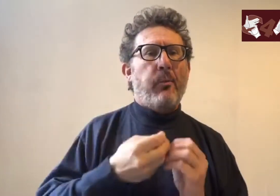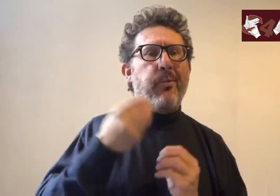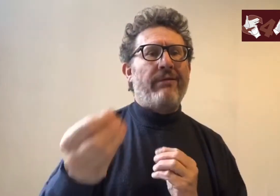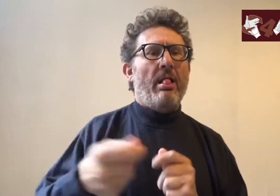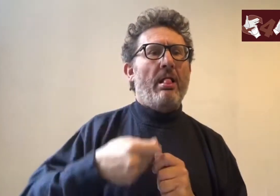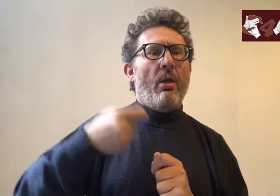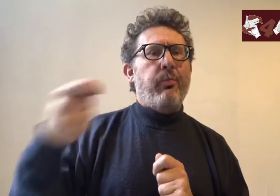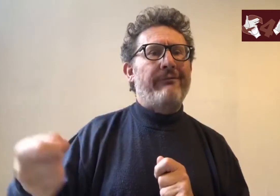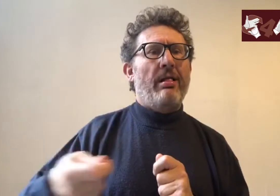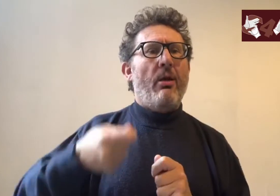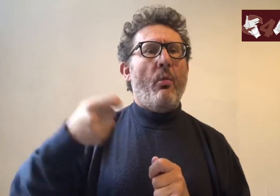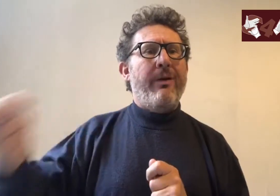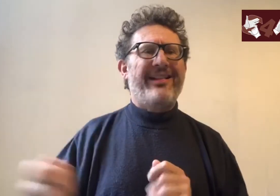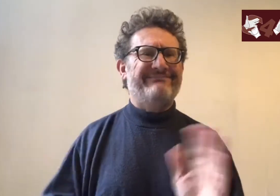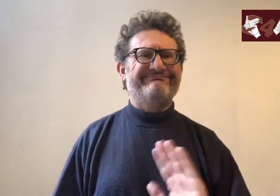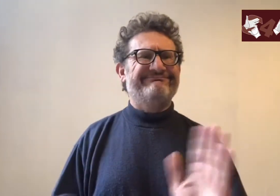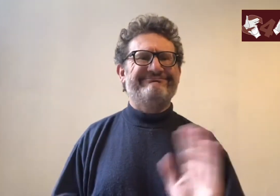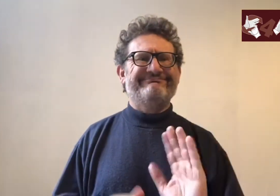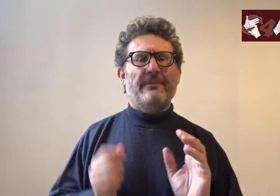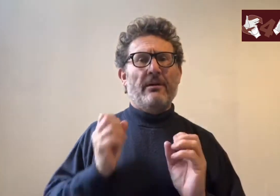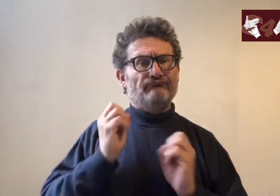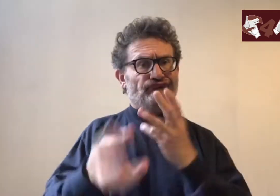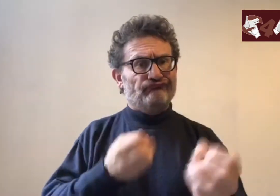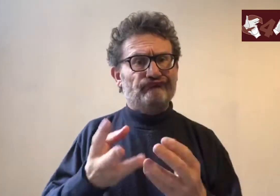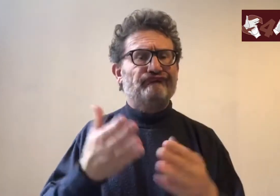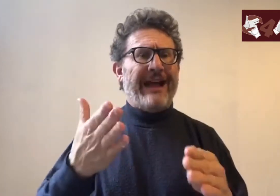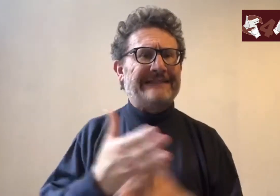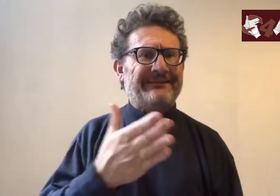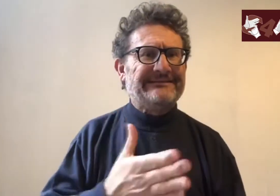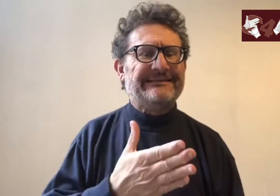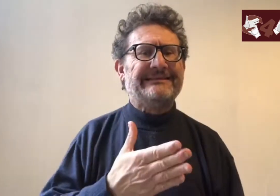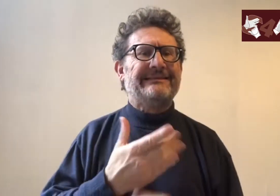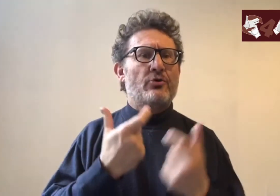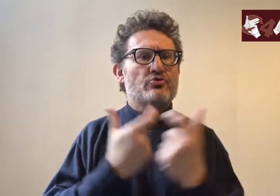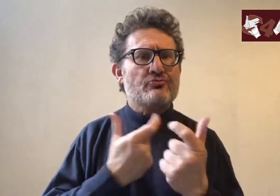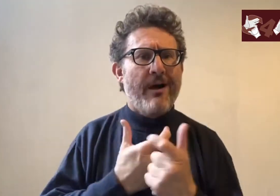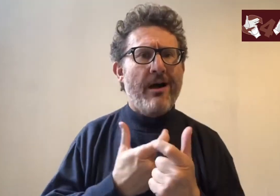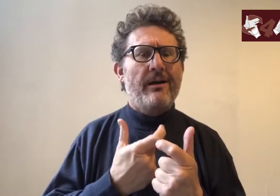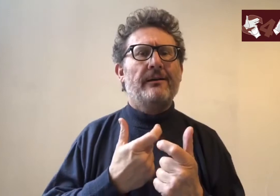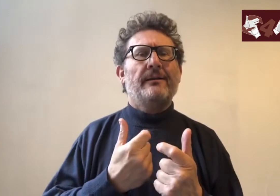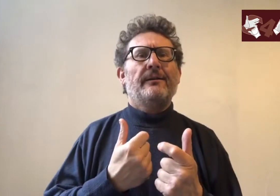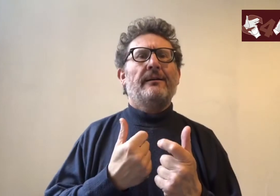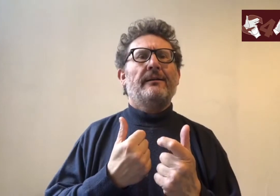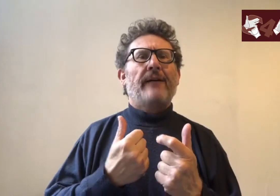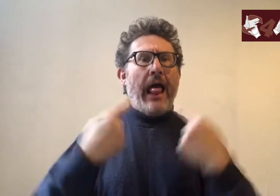that. I'm not just into lecturing for lecturing's sake, but providing information,